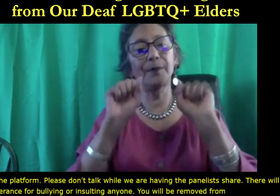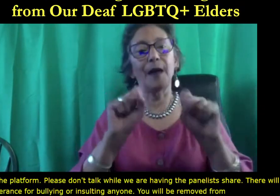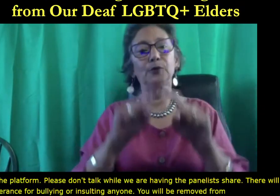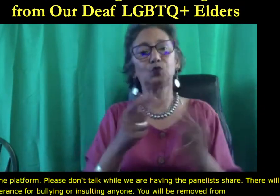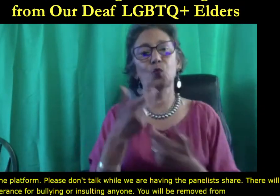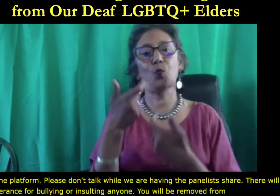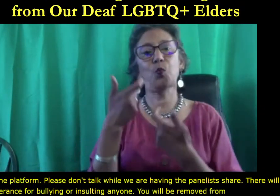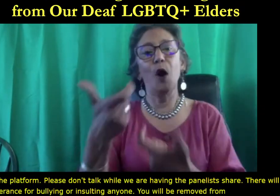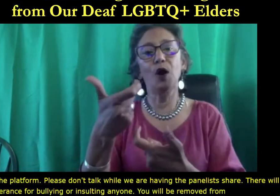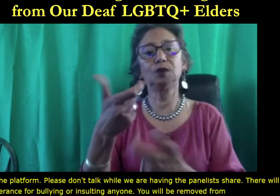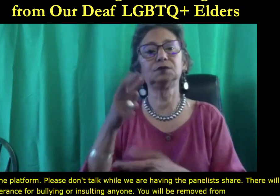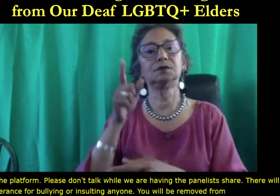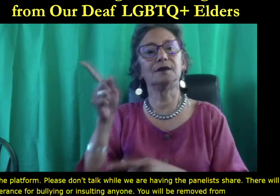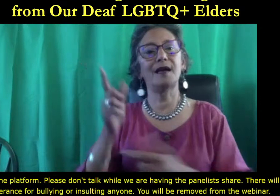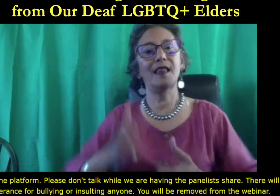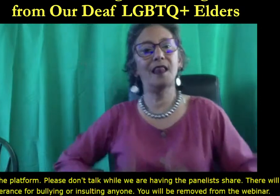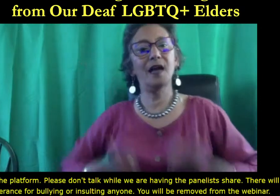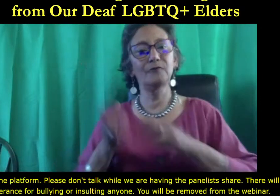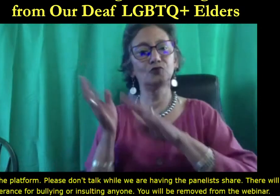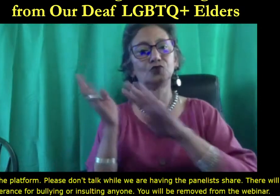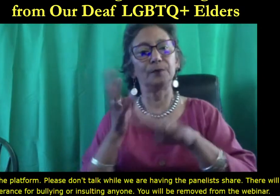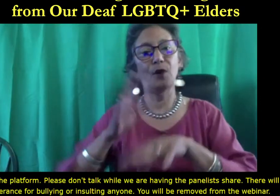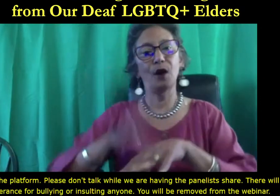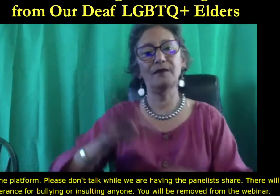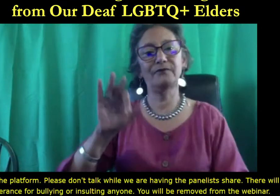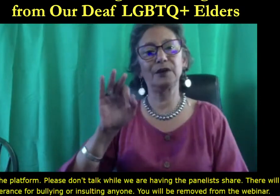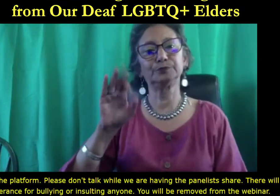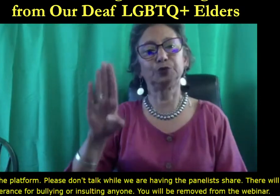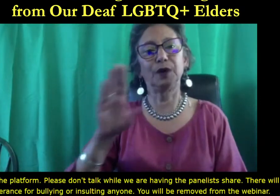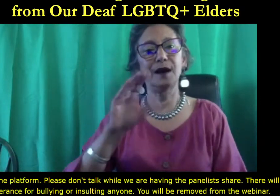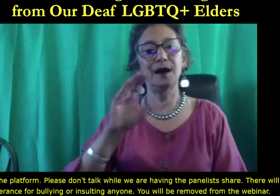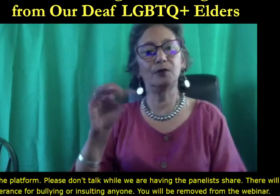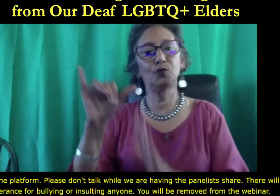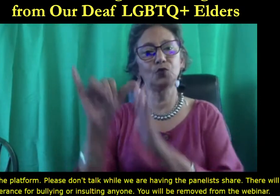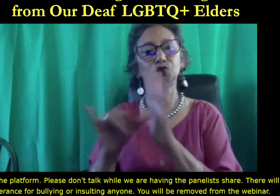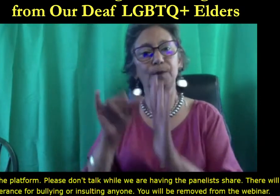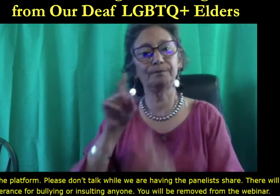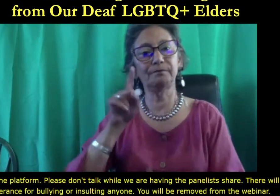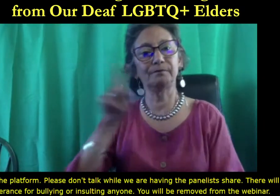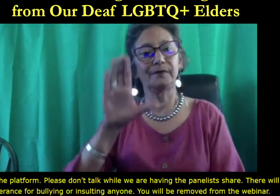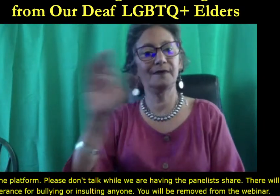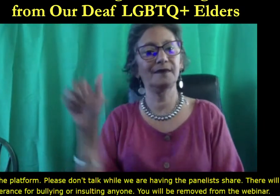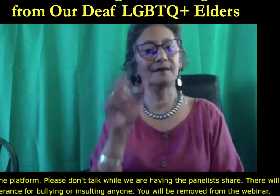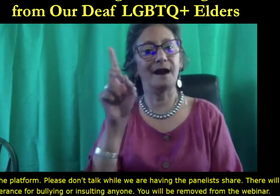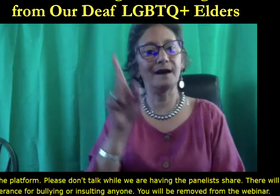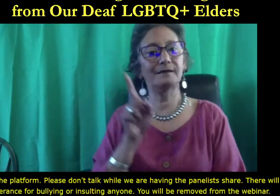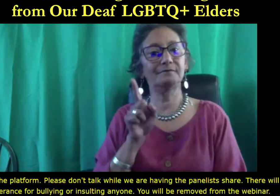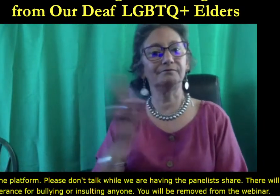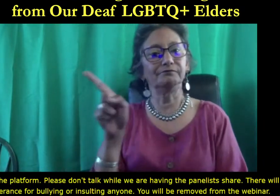you still have an opportunity to watch on our live stream on facebook and on youtube